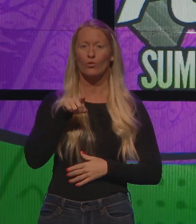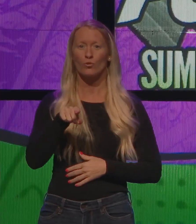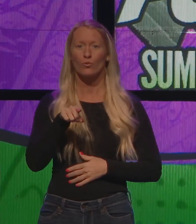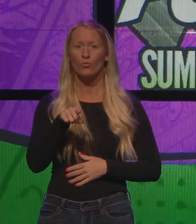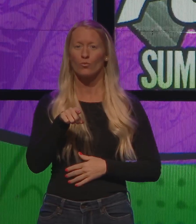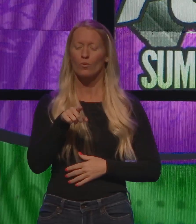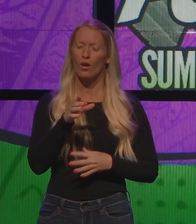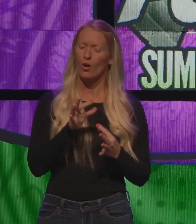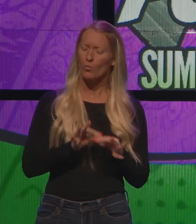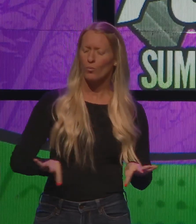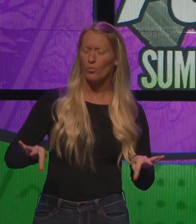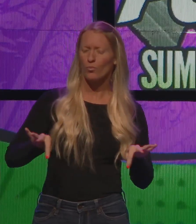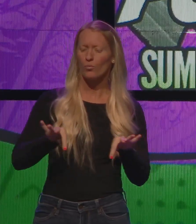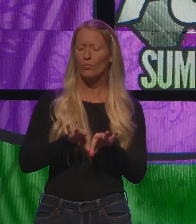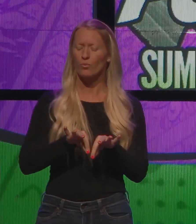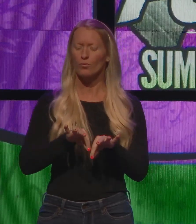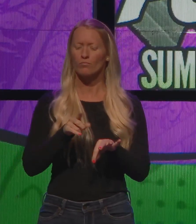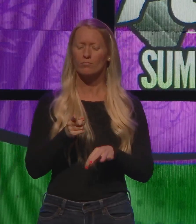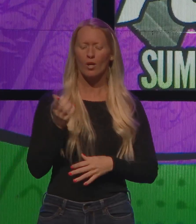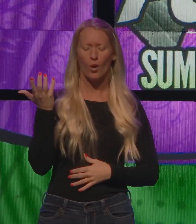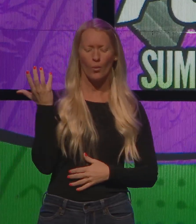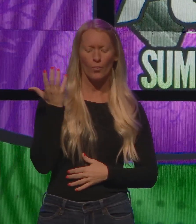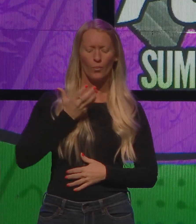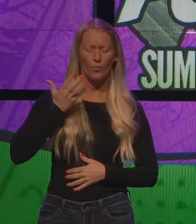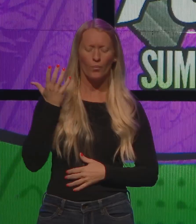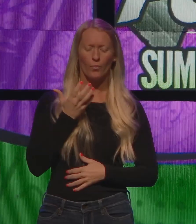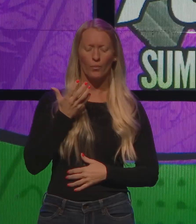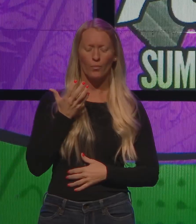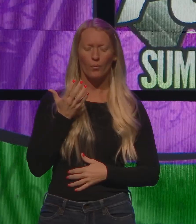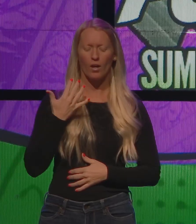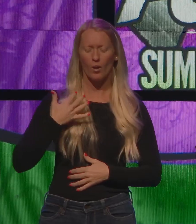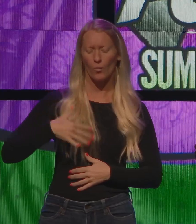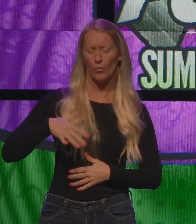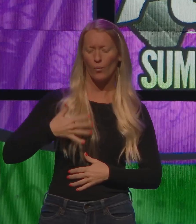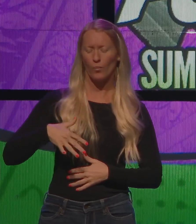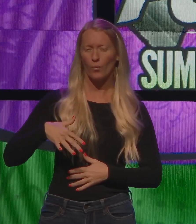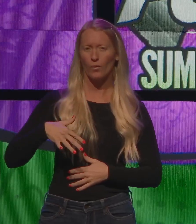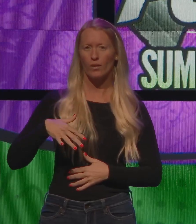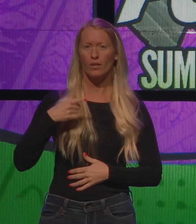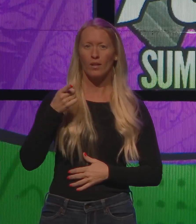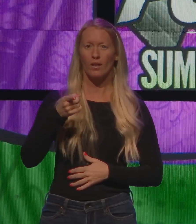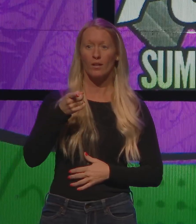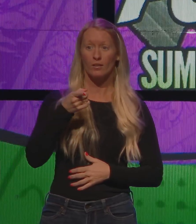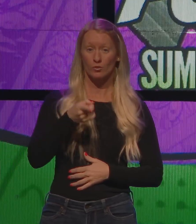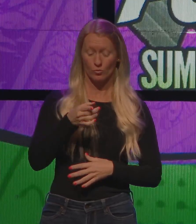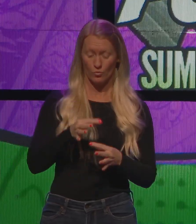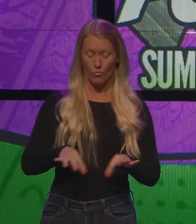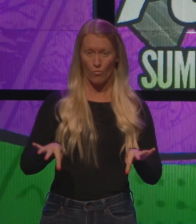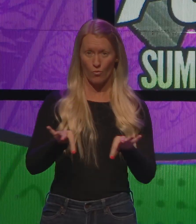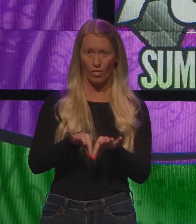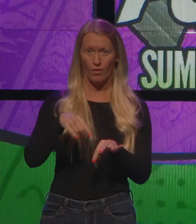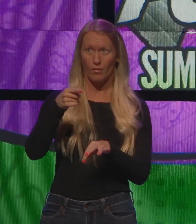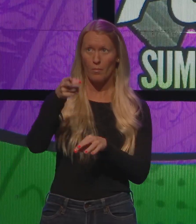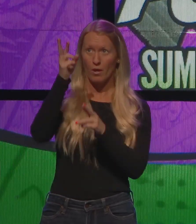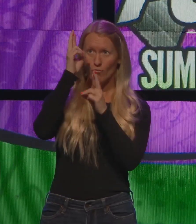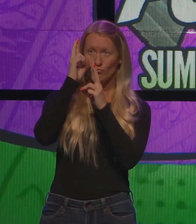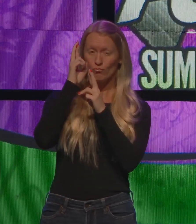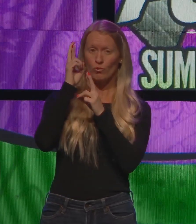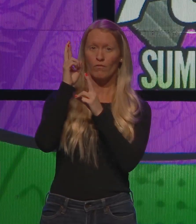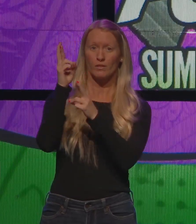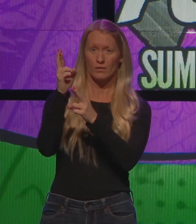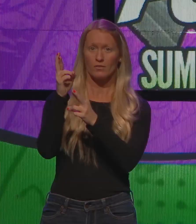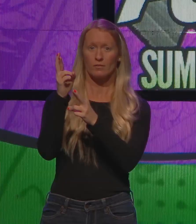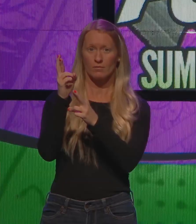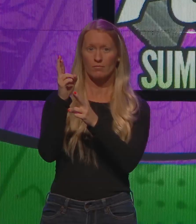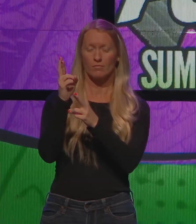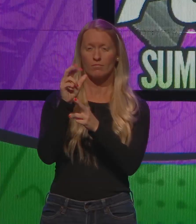to stand in awe of. You are something worthy to be reverenced. We